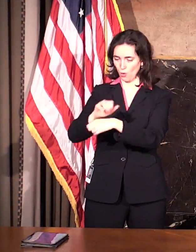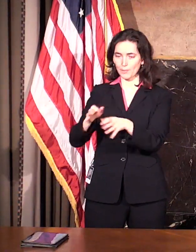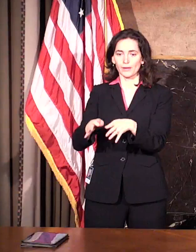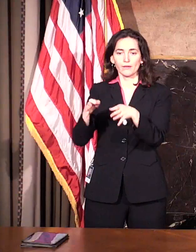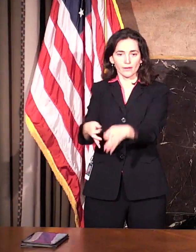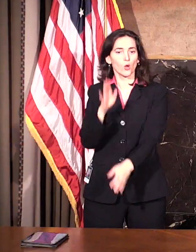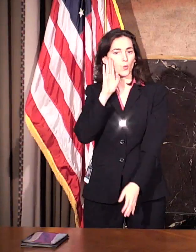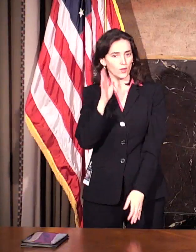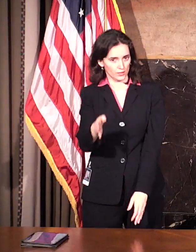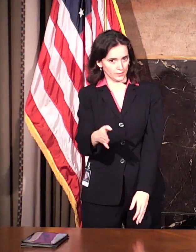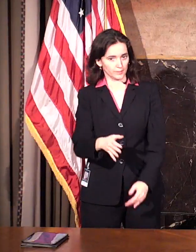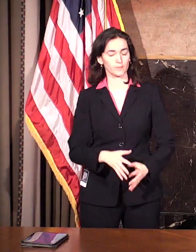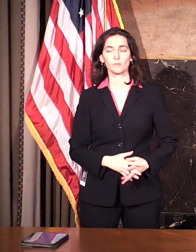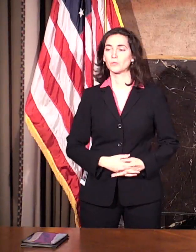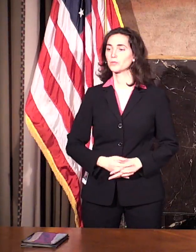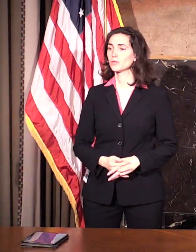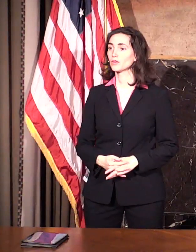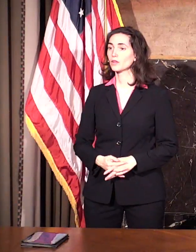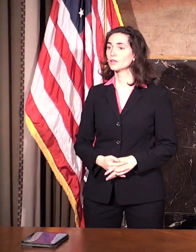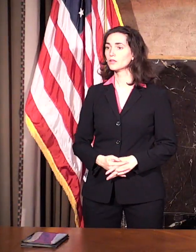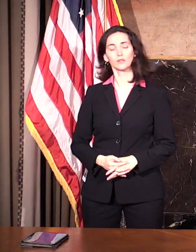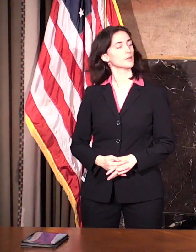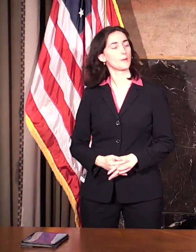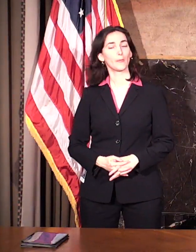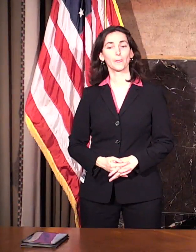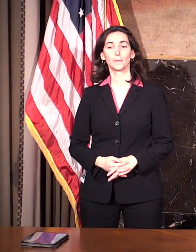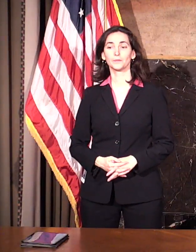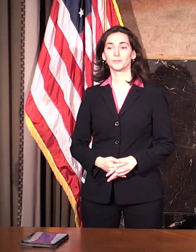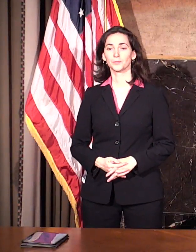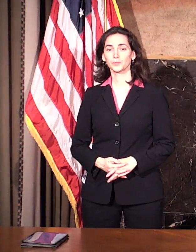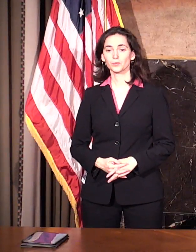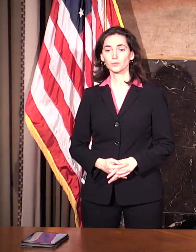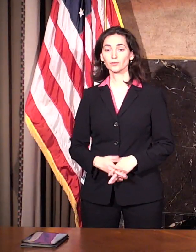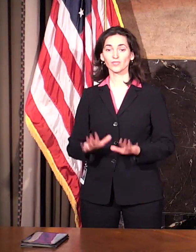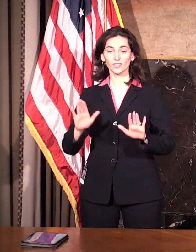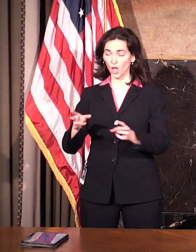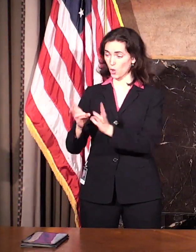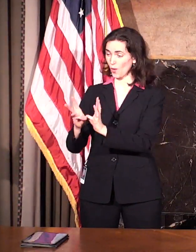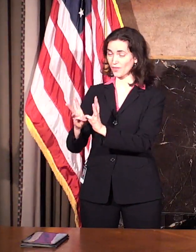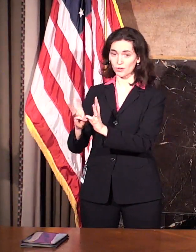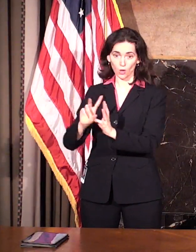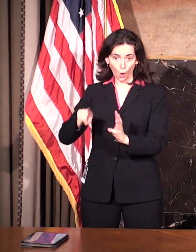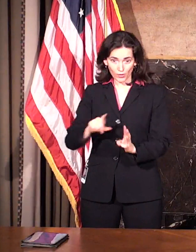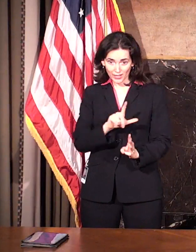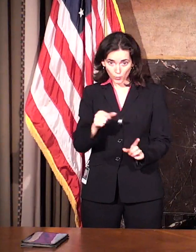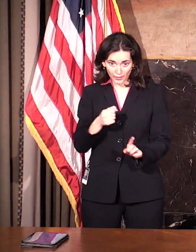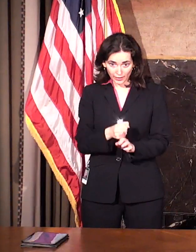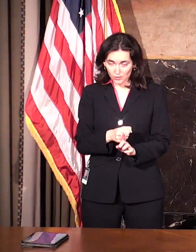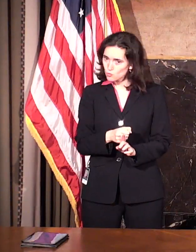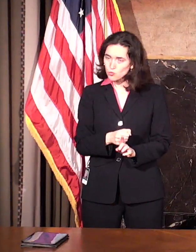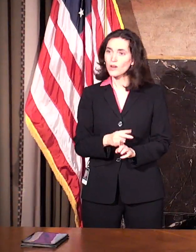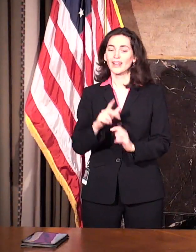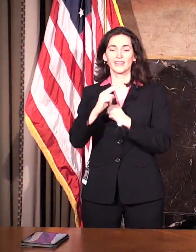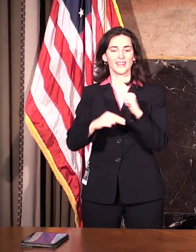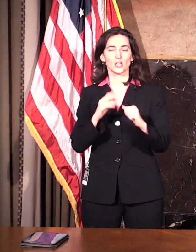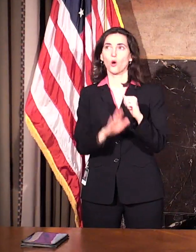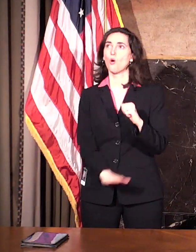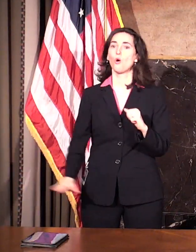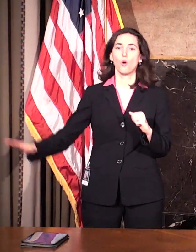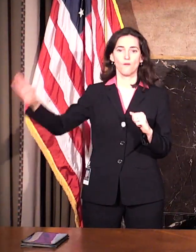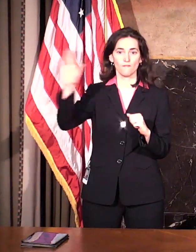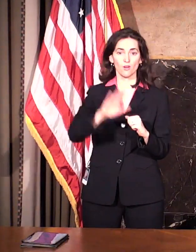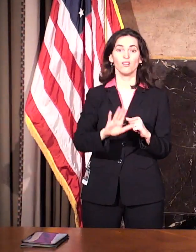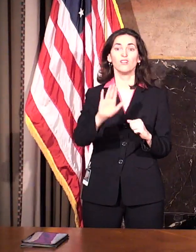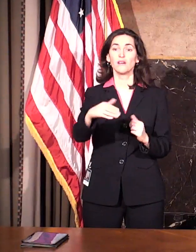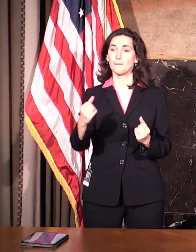governor mentioned, because of the weather, and not just the weather in Louisiana, this is a national issue right now, a good number of